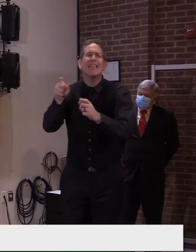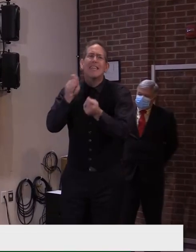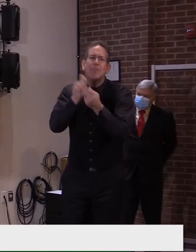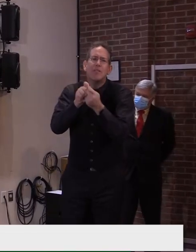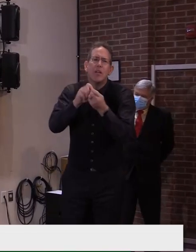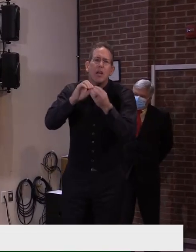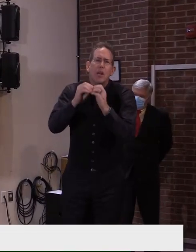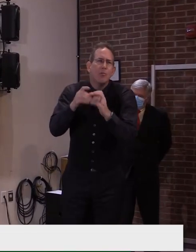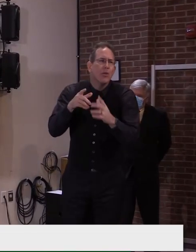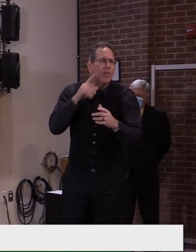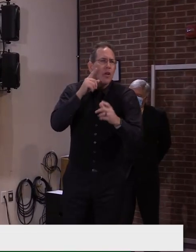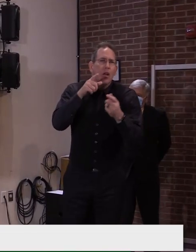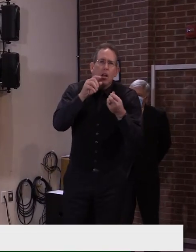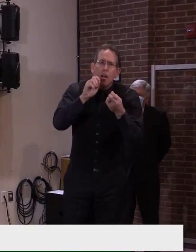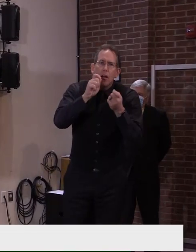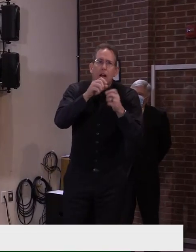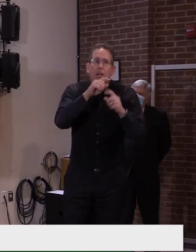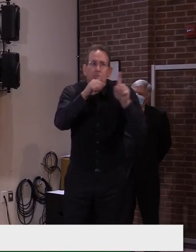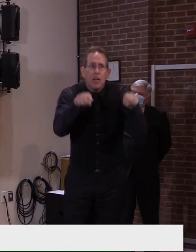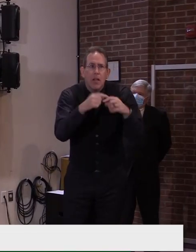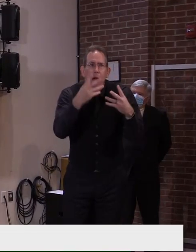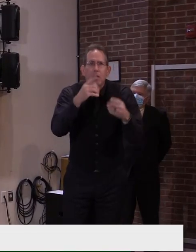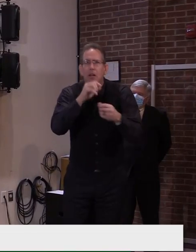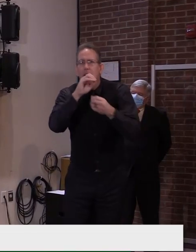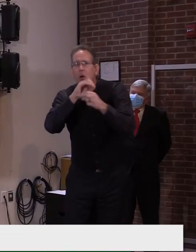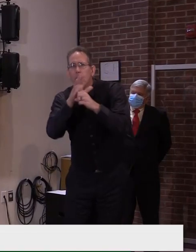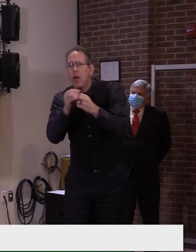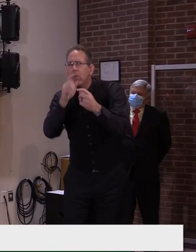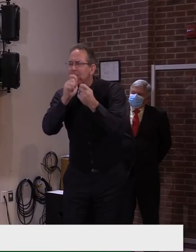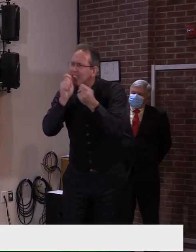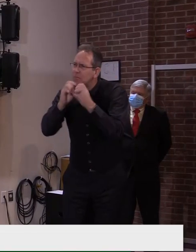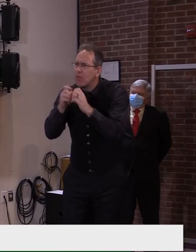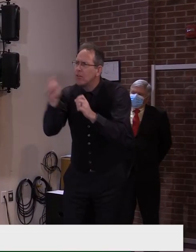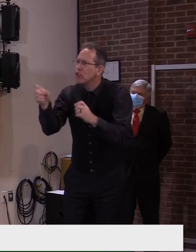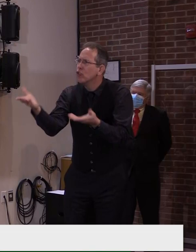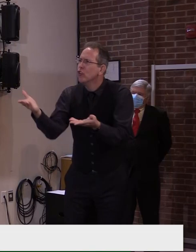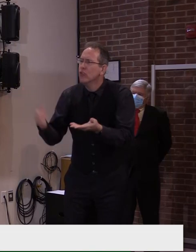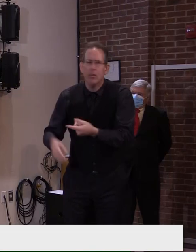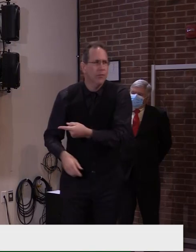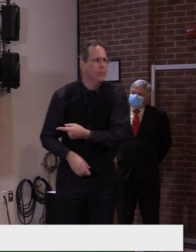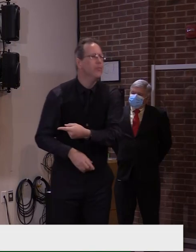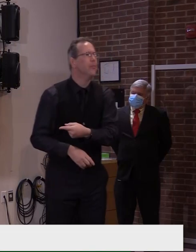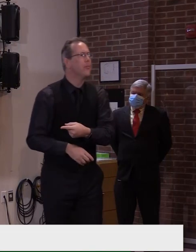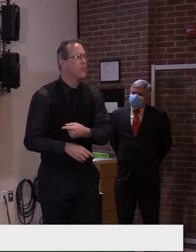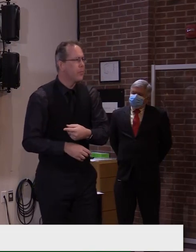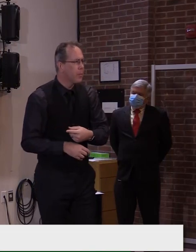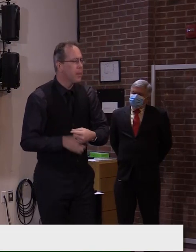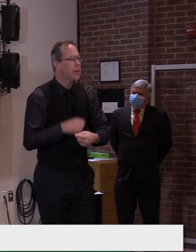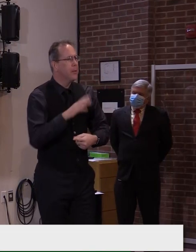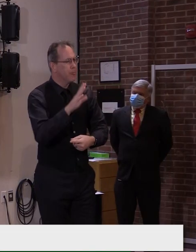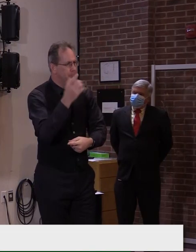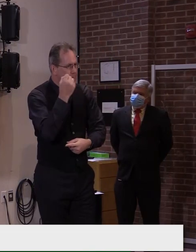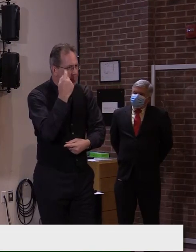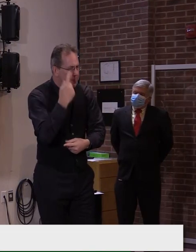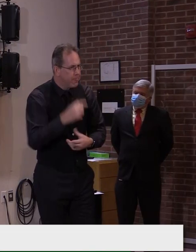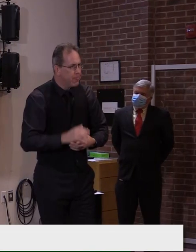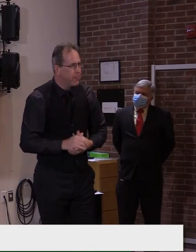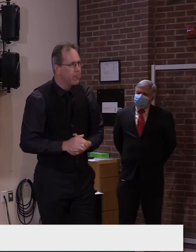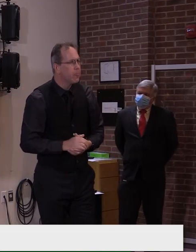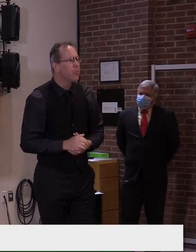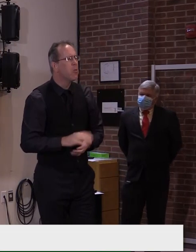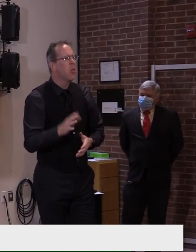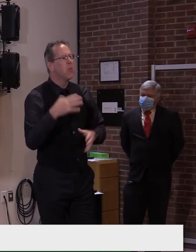so... Let me take a step back. So the first thing is, we